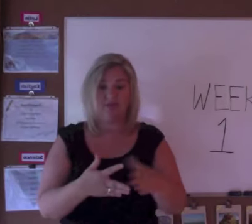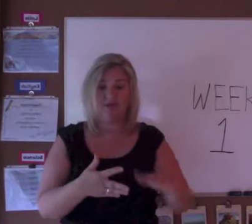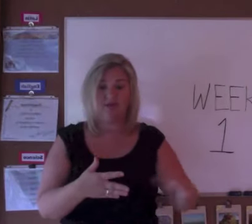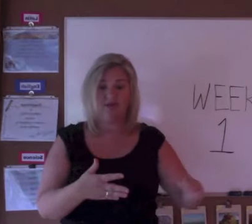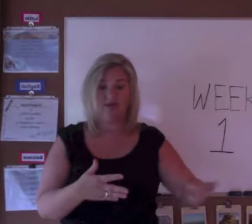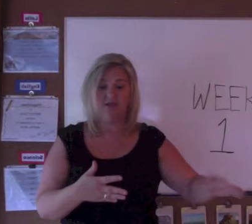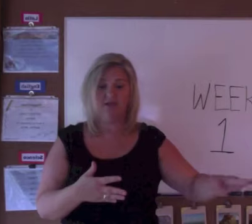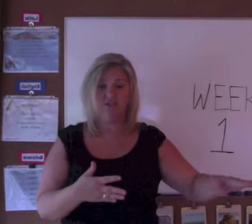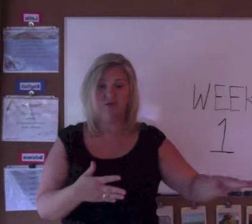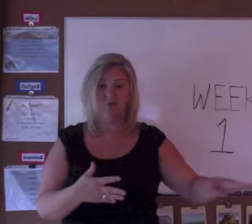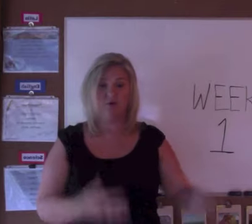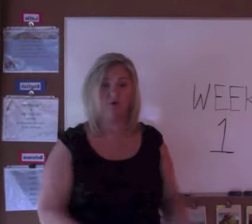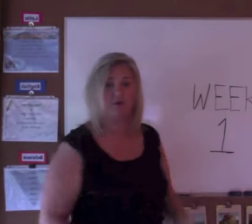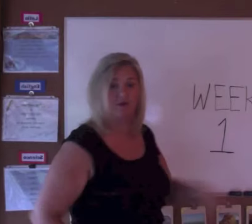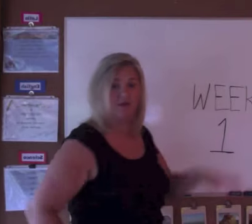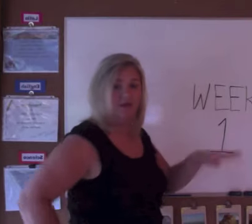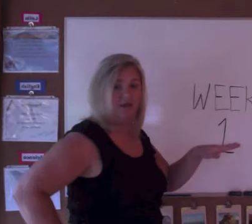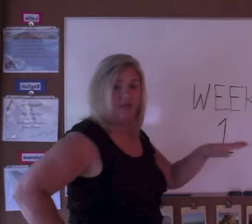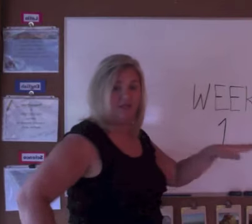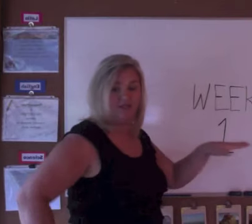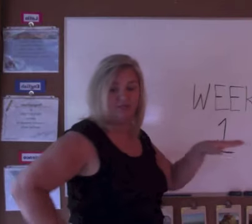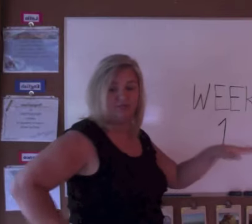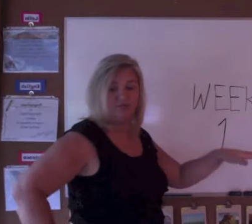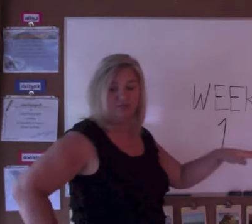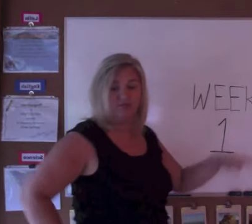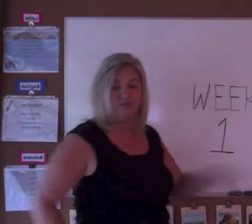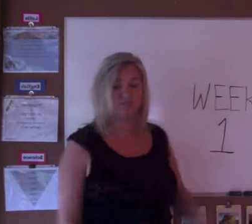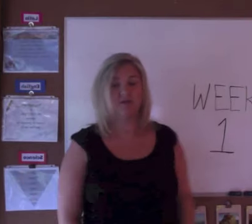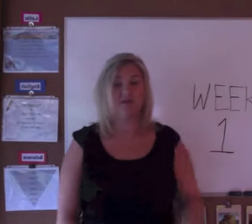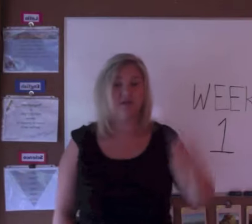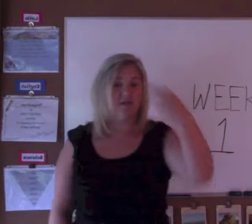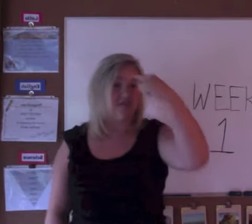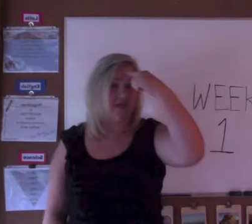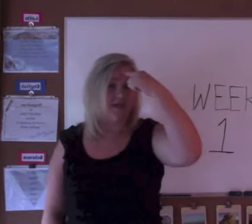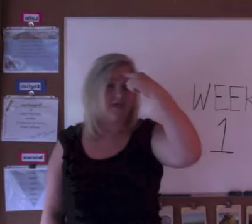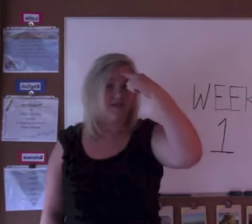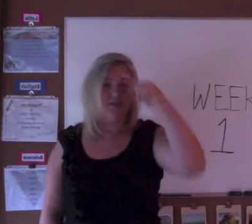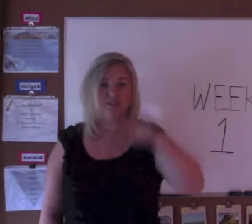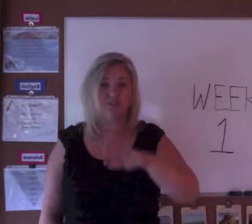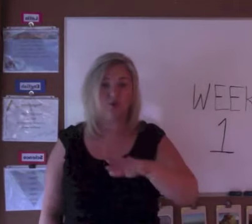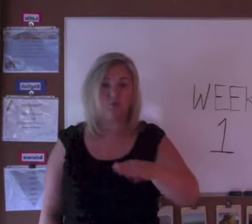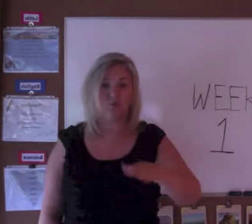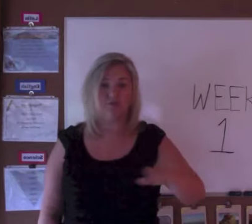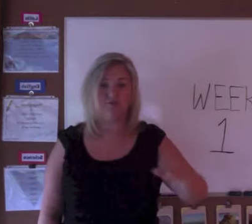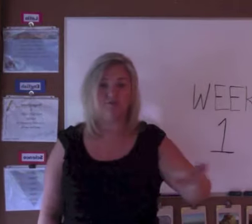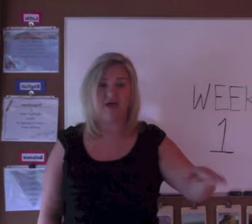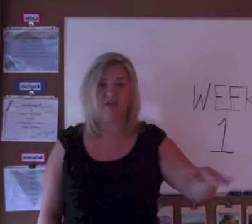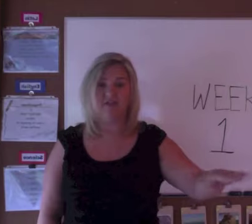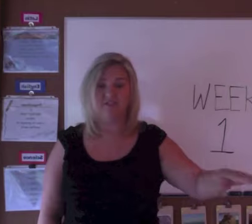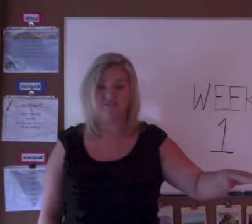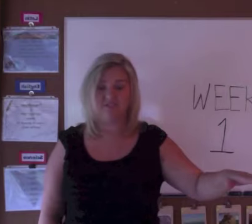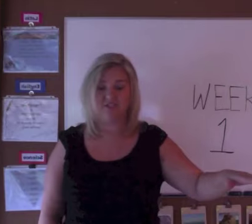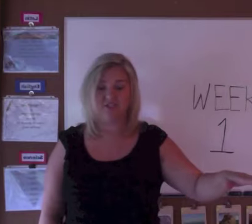Mesopotamia and Sumer, Egyptians, the Indus River Valley